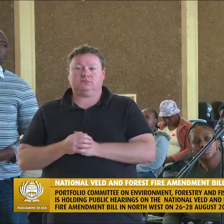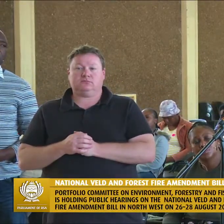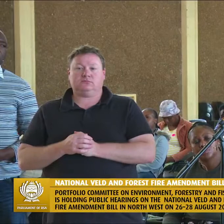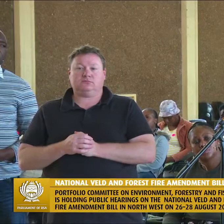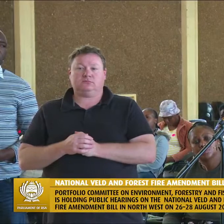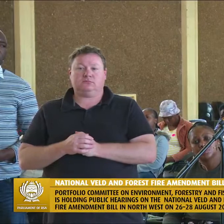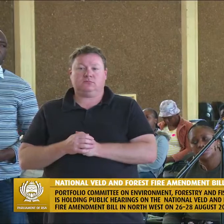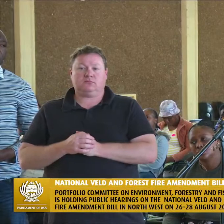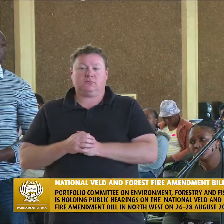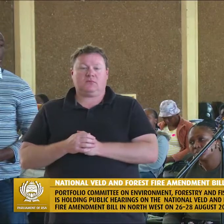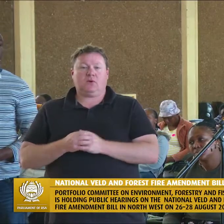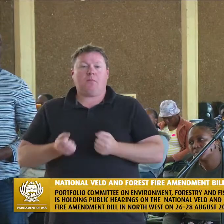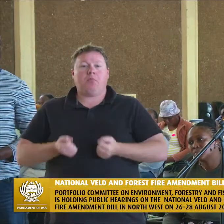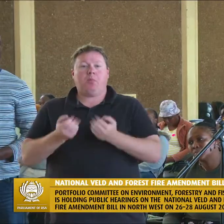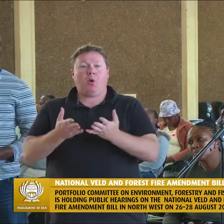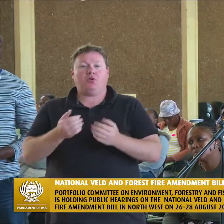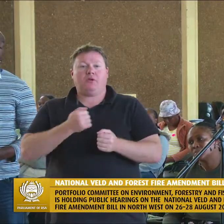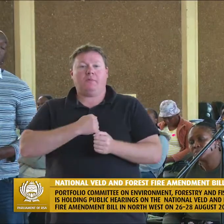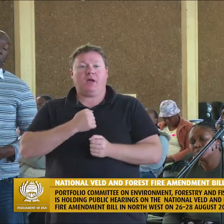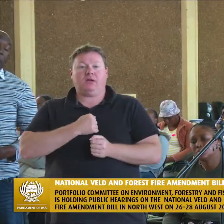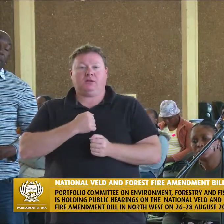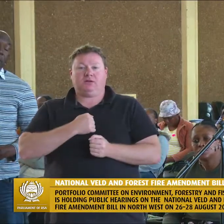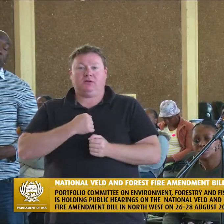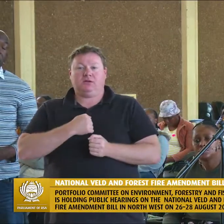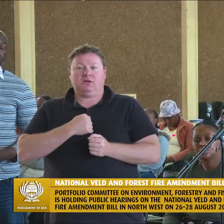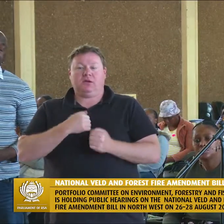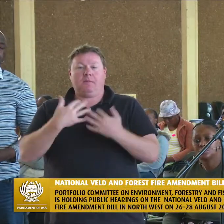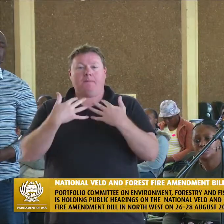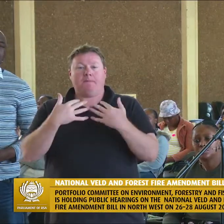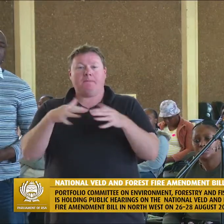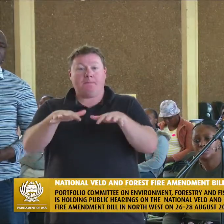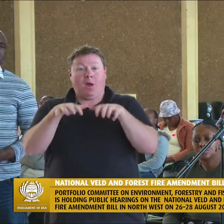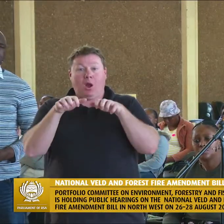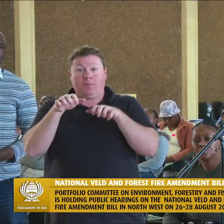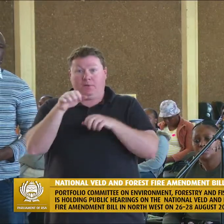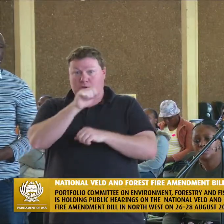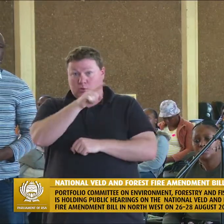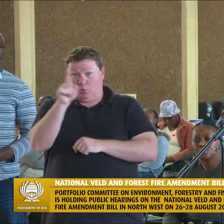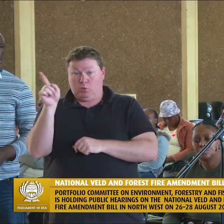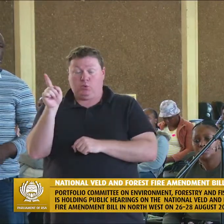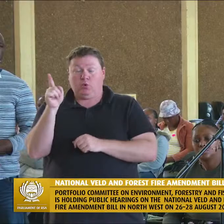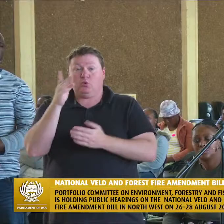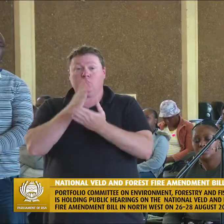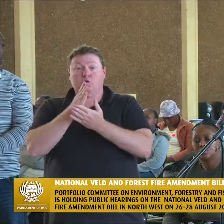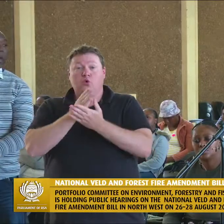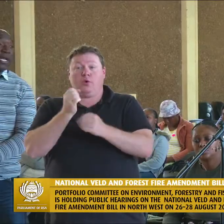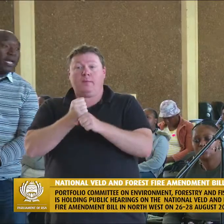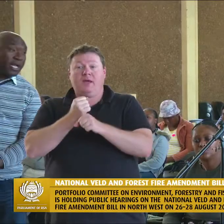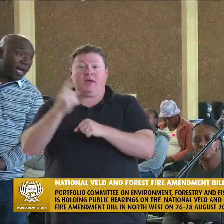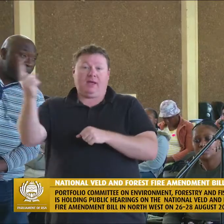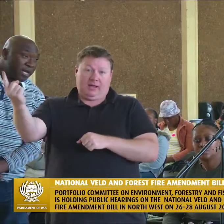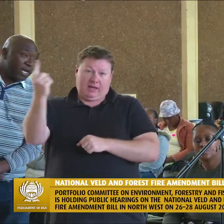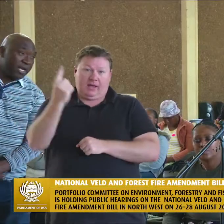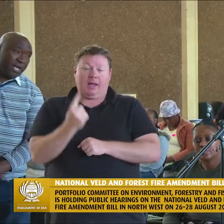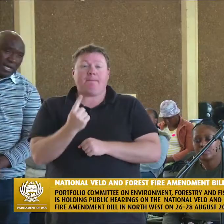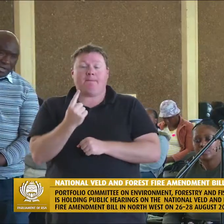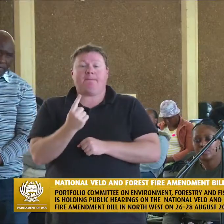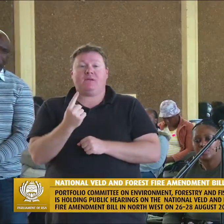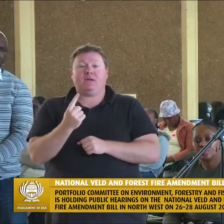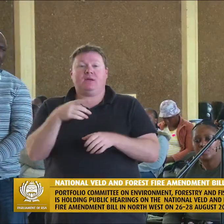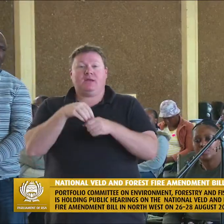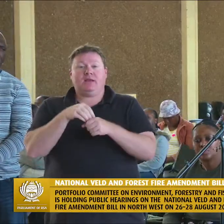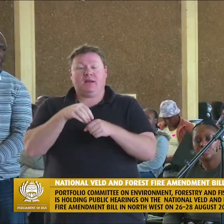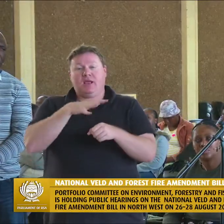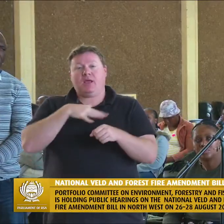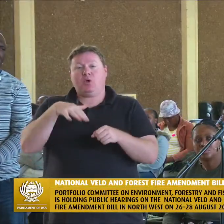my proposal is that you delegation if you can come there and see to eat that that station in liquefied is